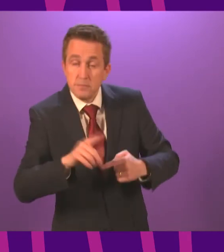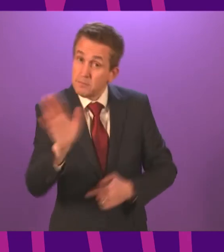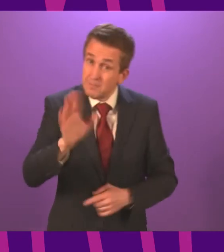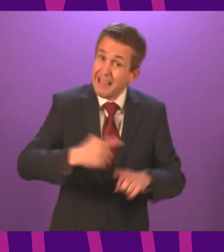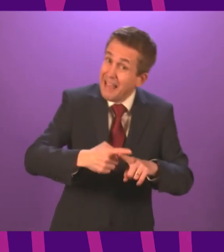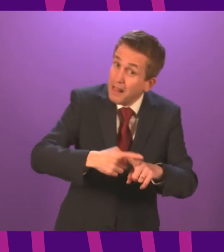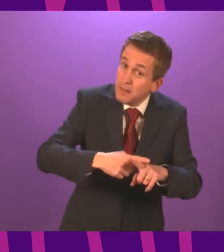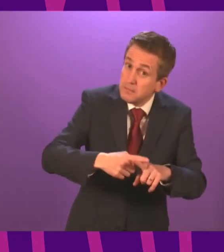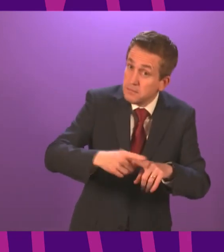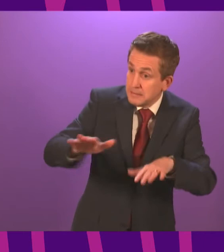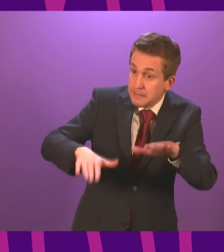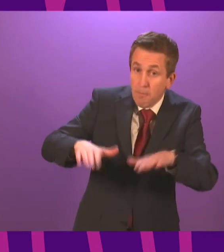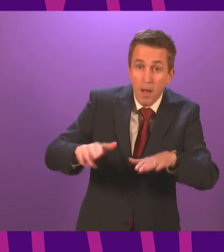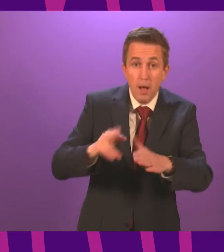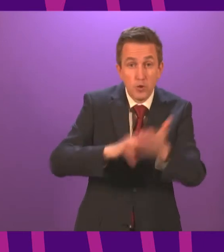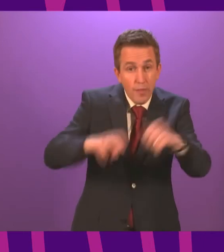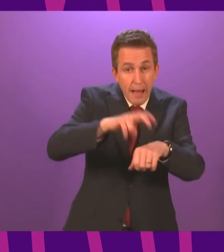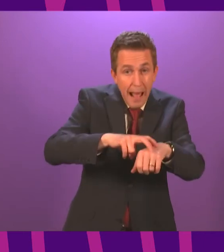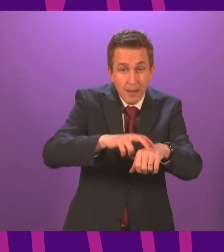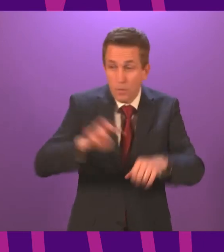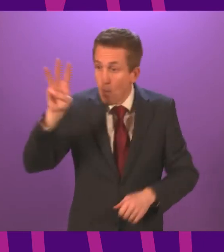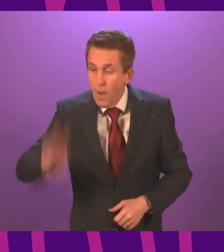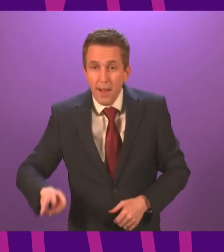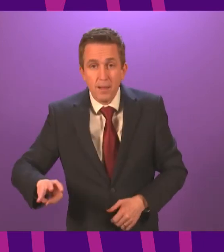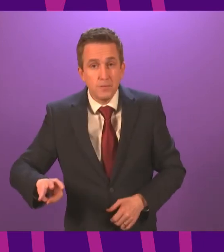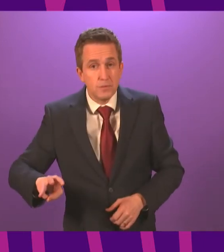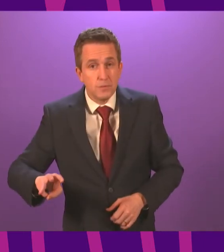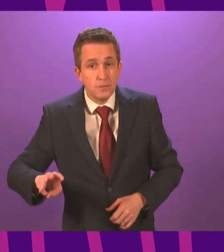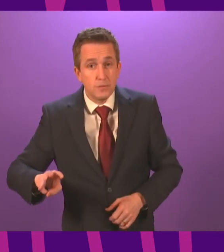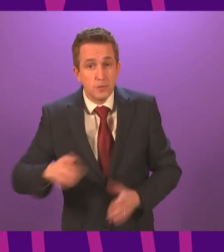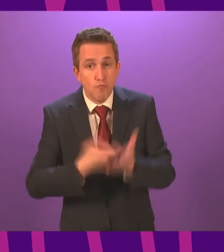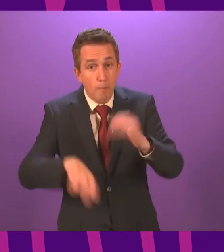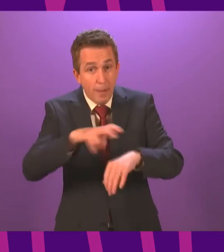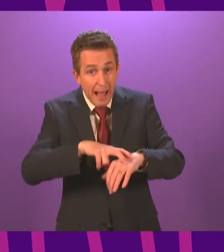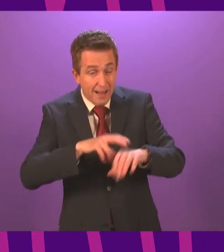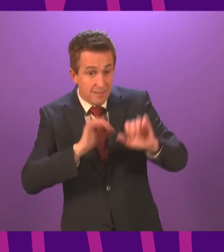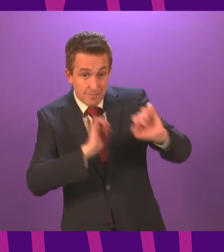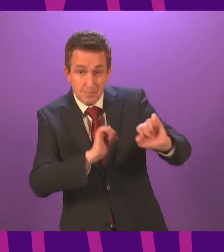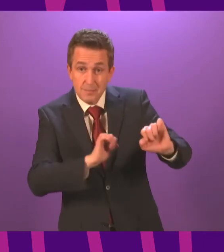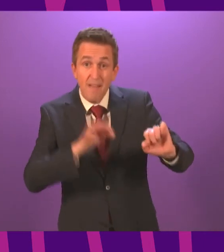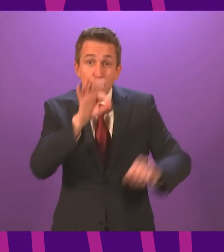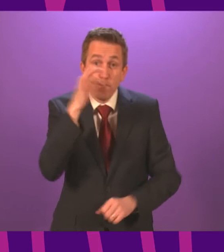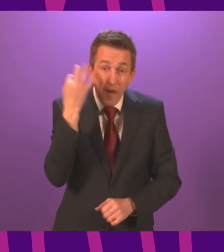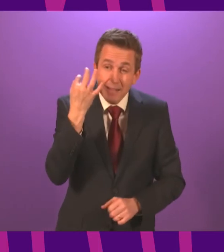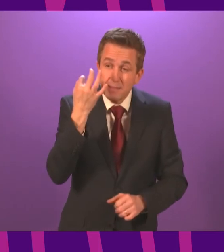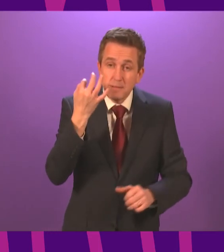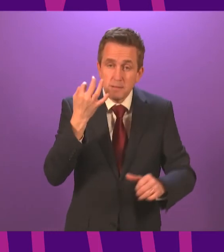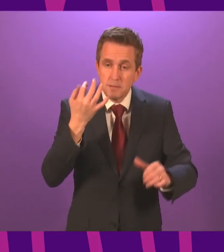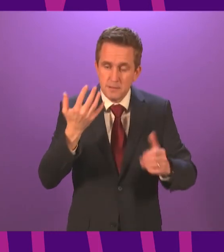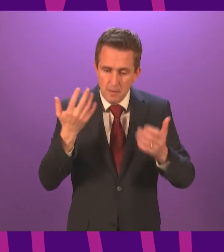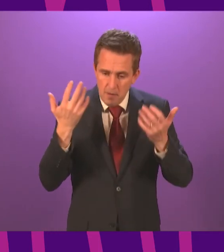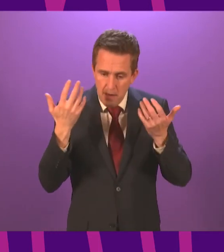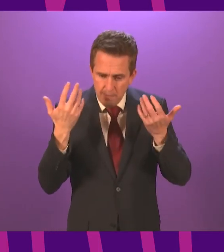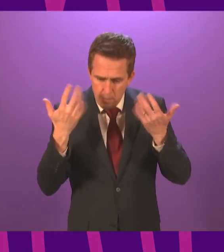forward similar measures, Northern Ireland, Wales, the Republic of Ireland, France have all had to take